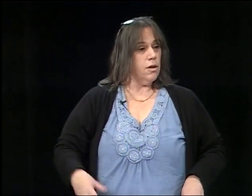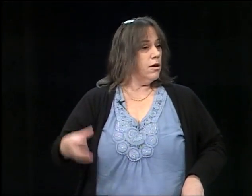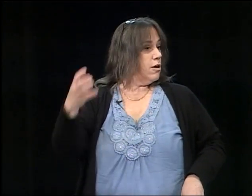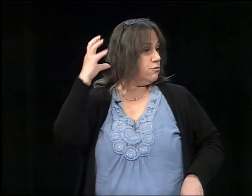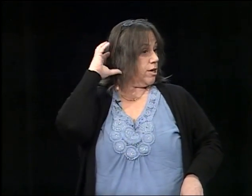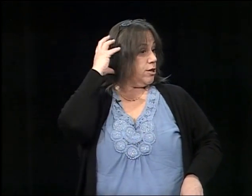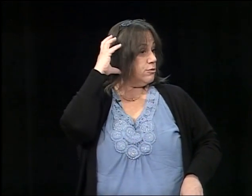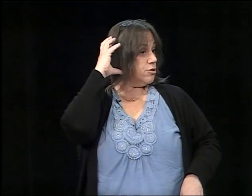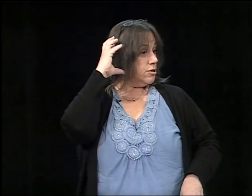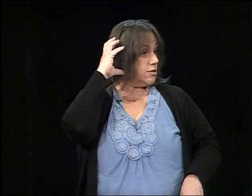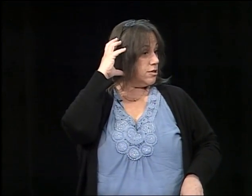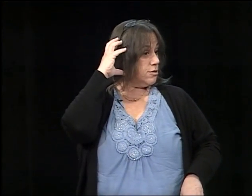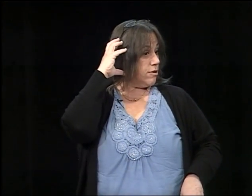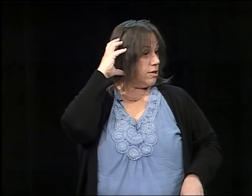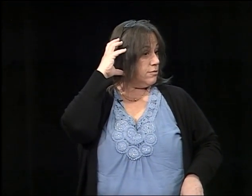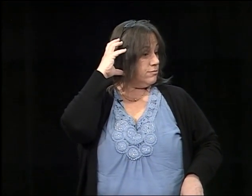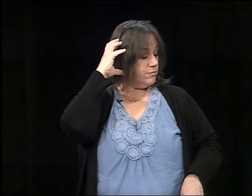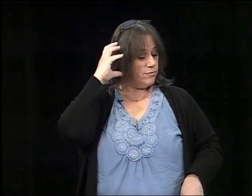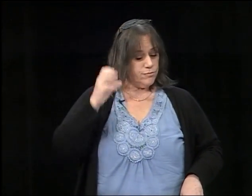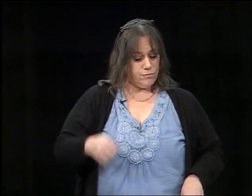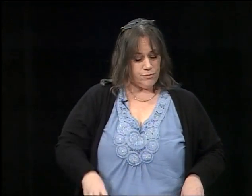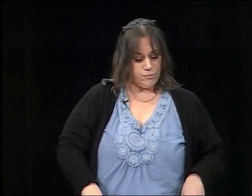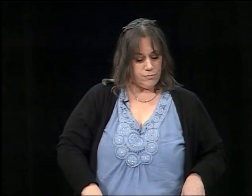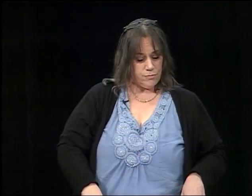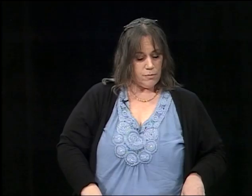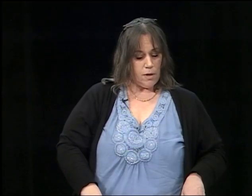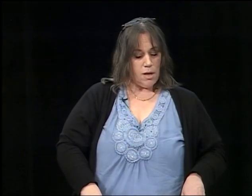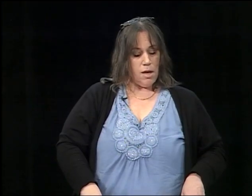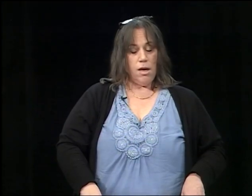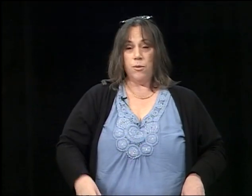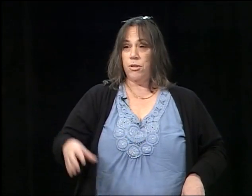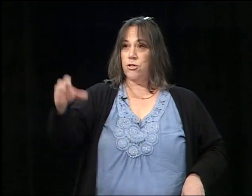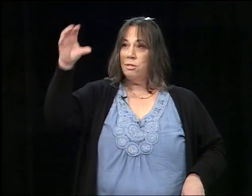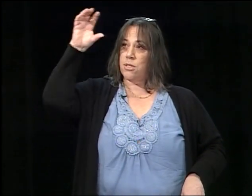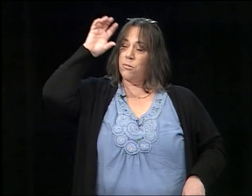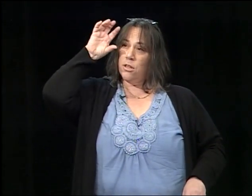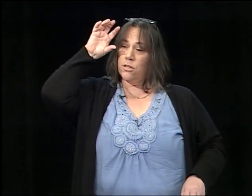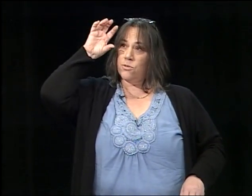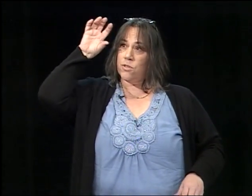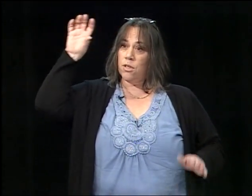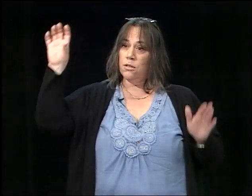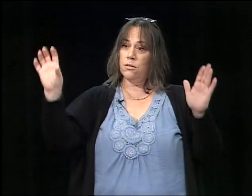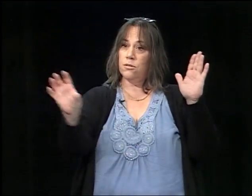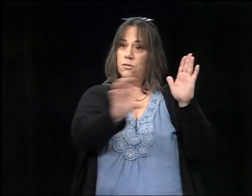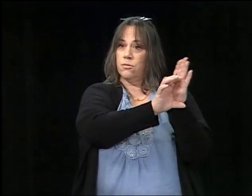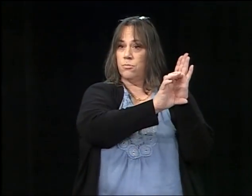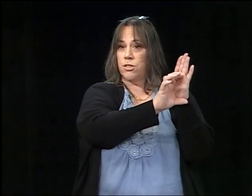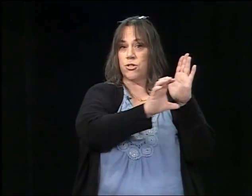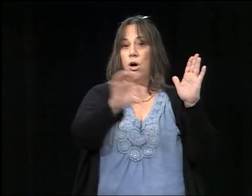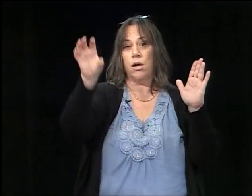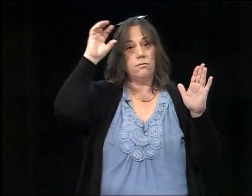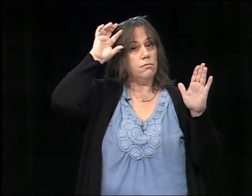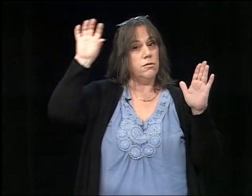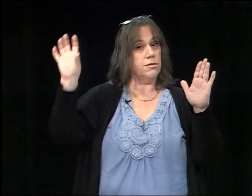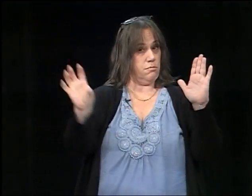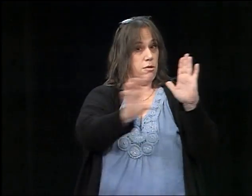A radio is you're listening to the radio. And a picture is something that you see, but it's in a